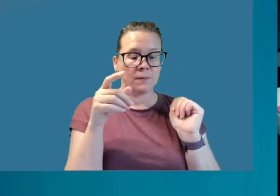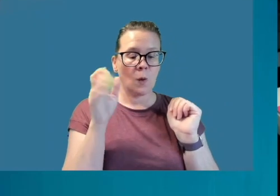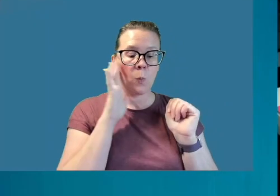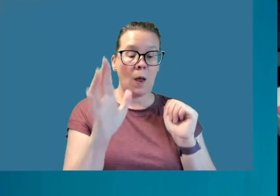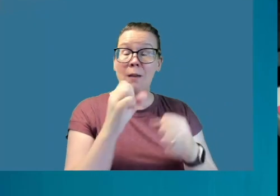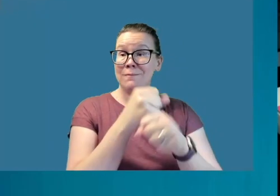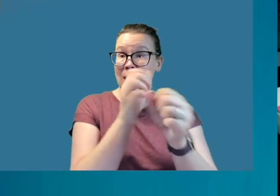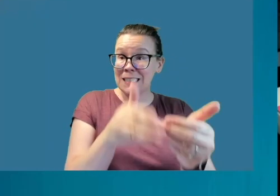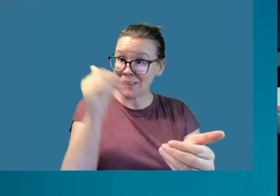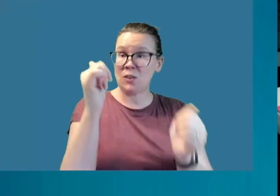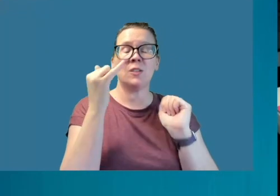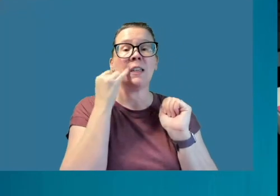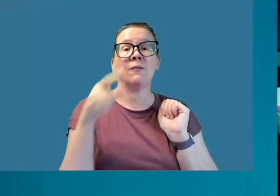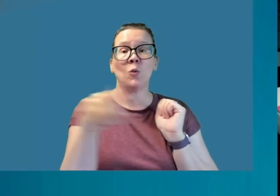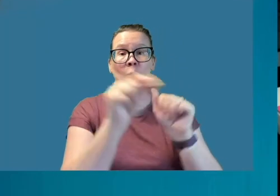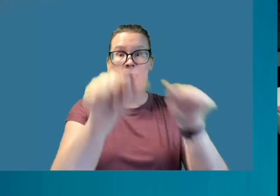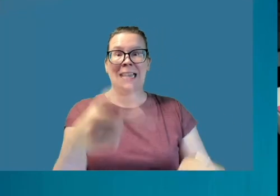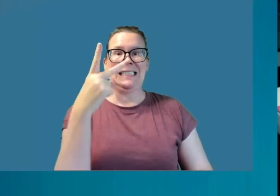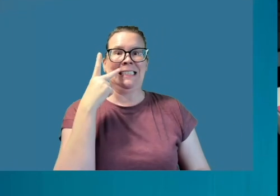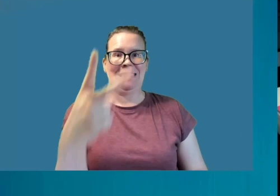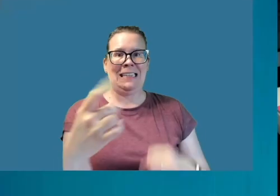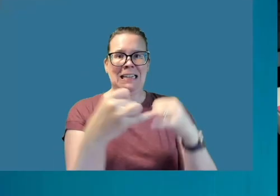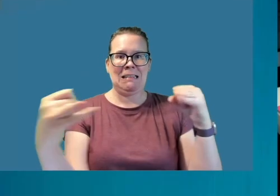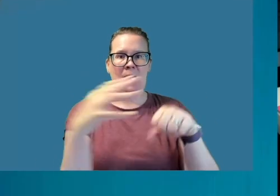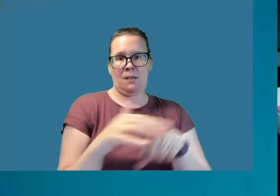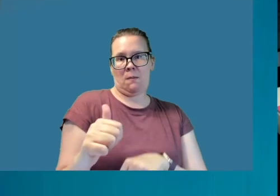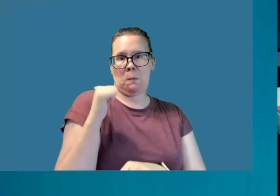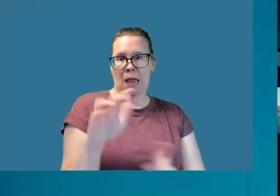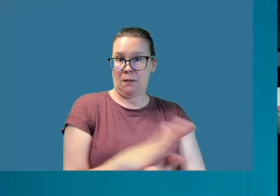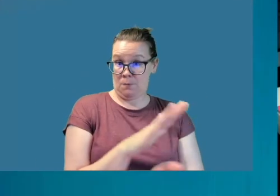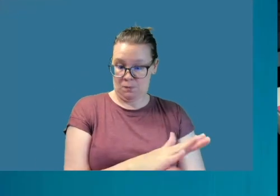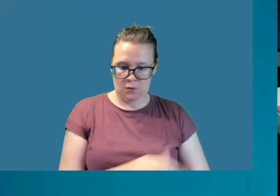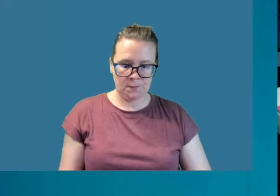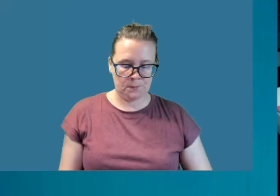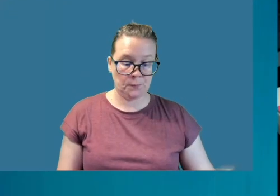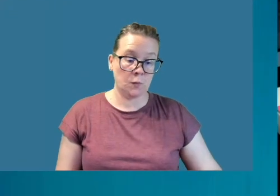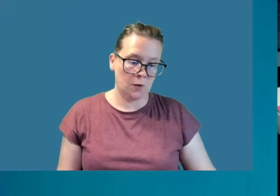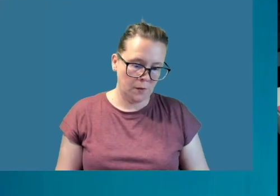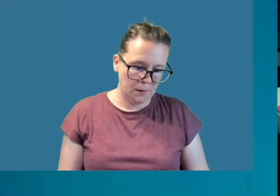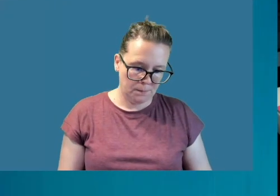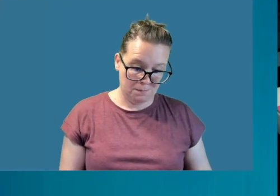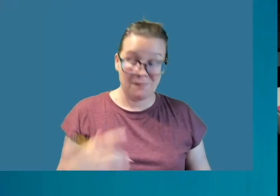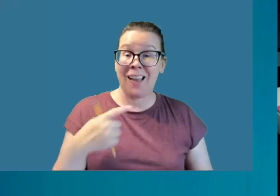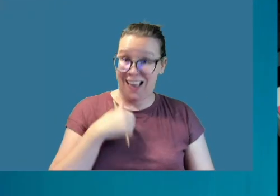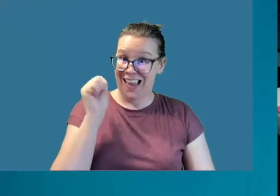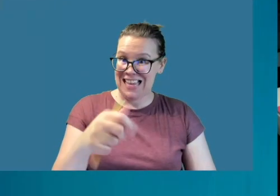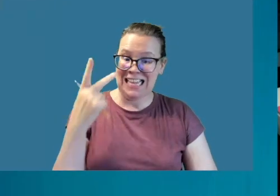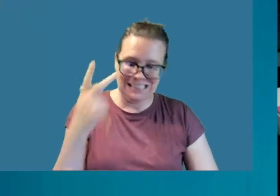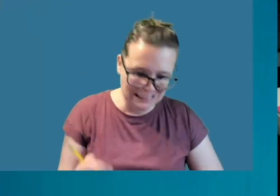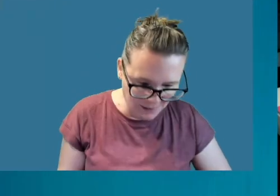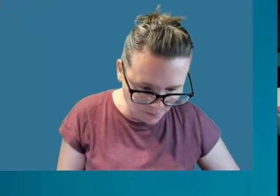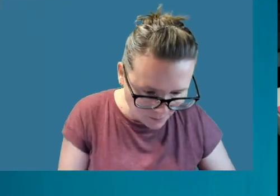Okay, so next what we're going to do is going to make it easier if you can see the lines on the back of the